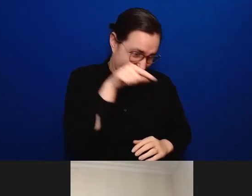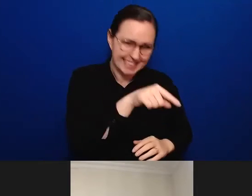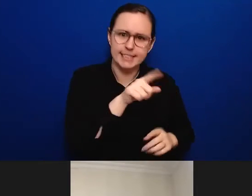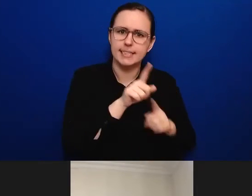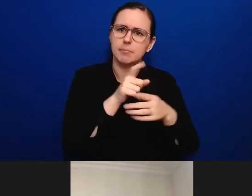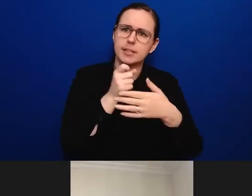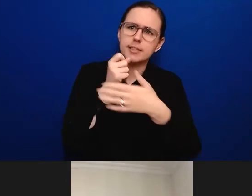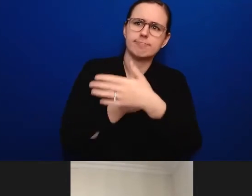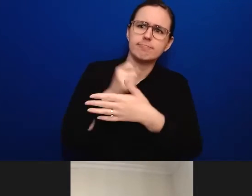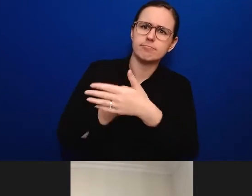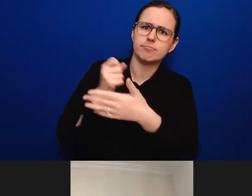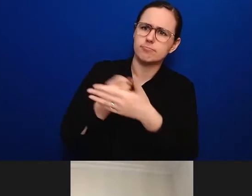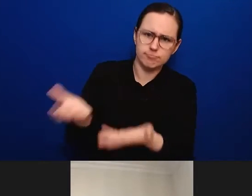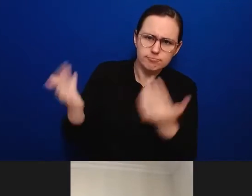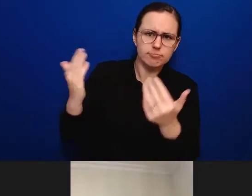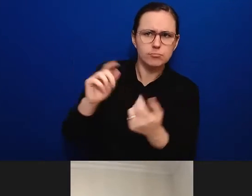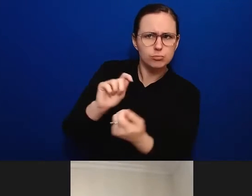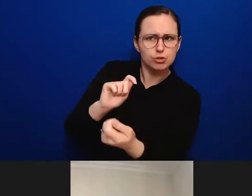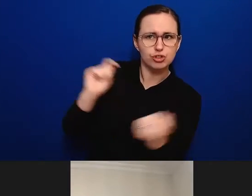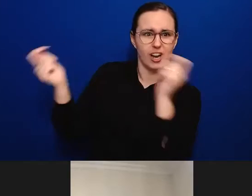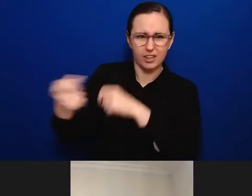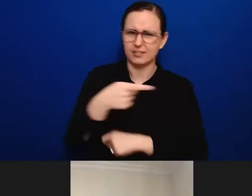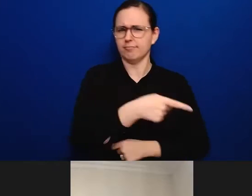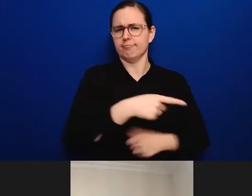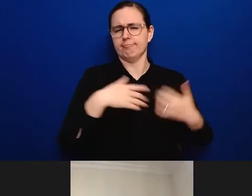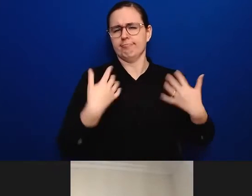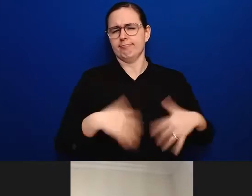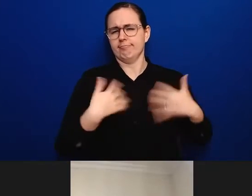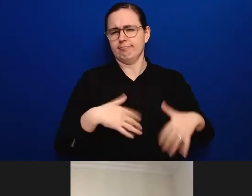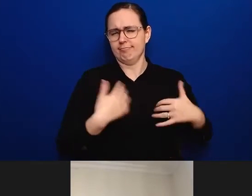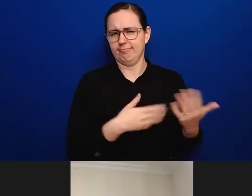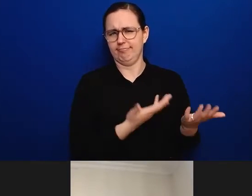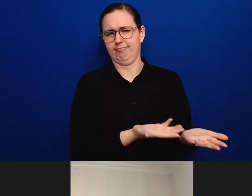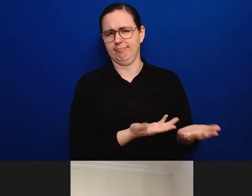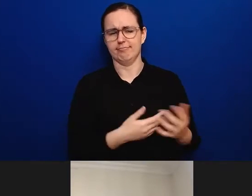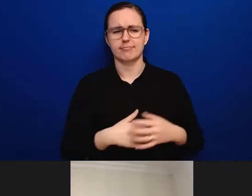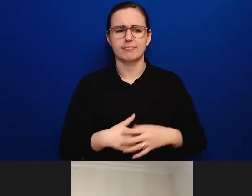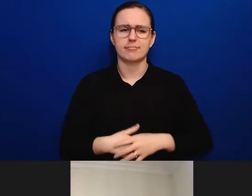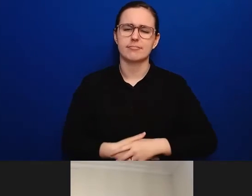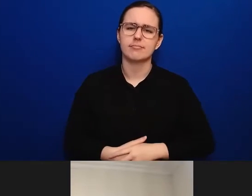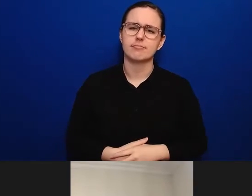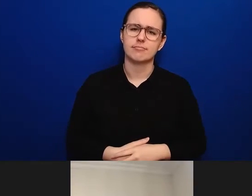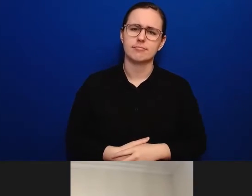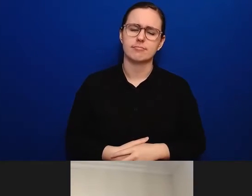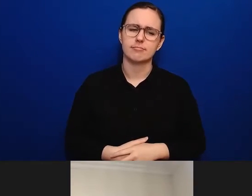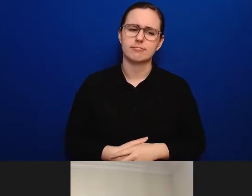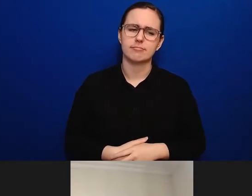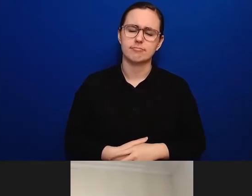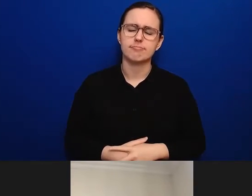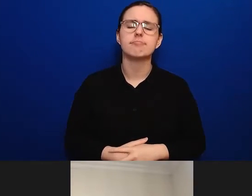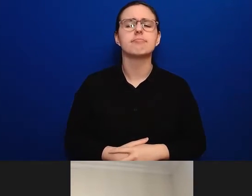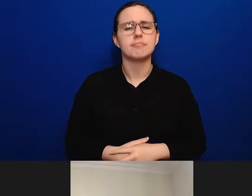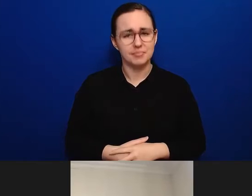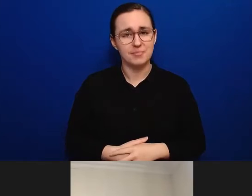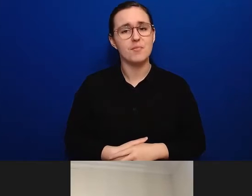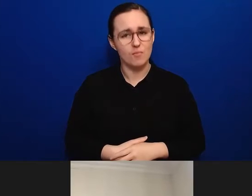youth with disabilities in their organizations. Level 1. So as you mentioned, my name is Mohammed Iqbal, and